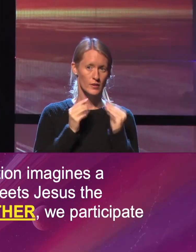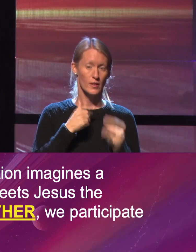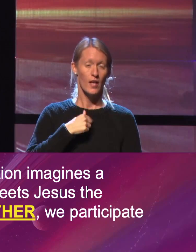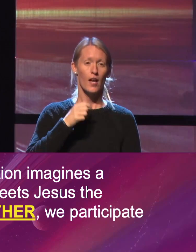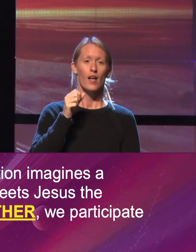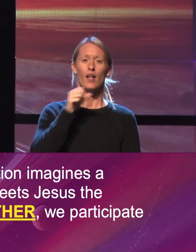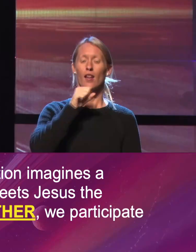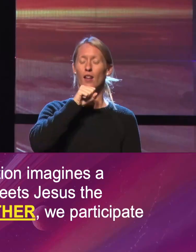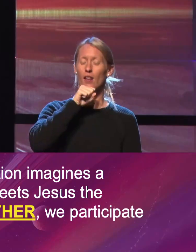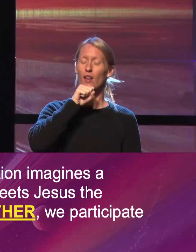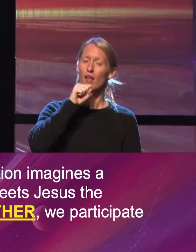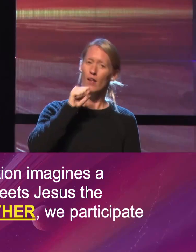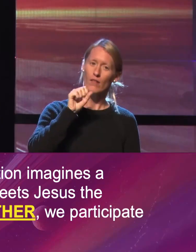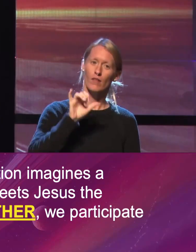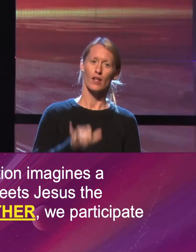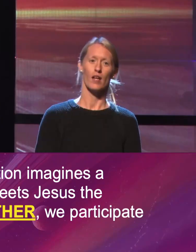church.